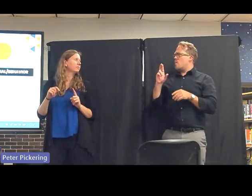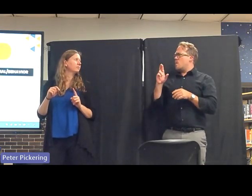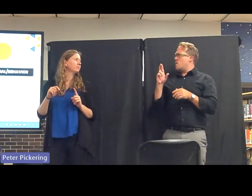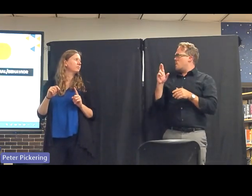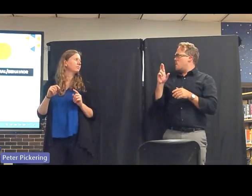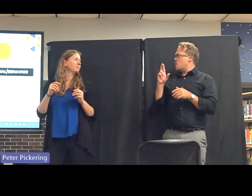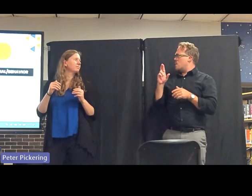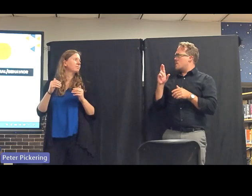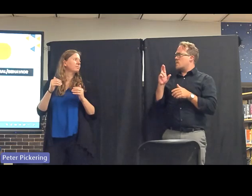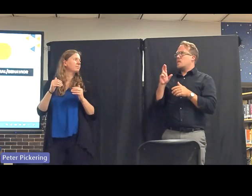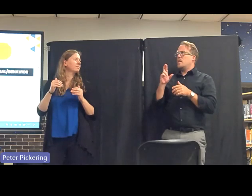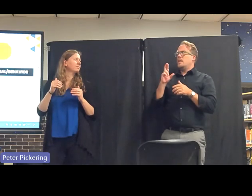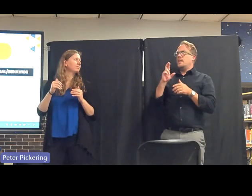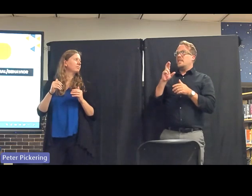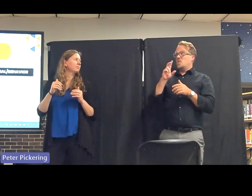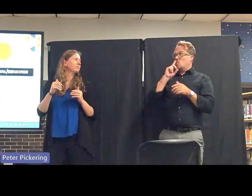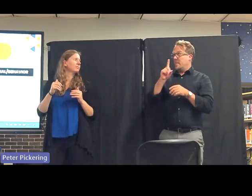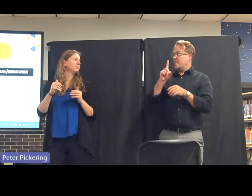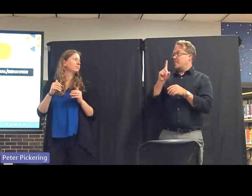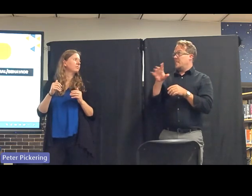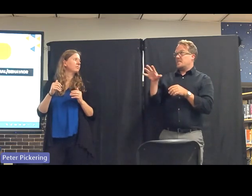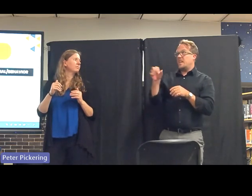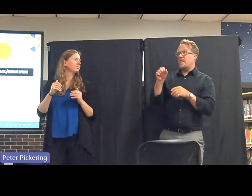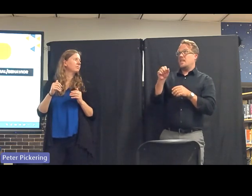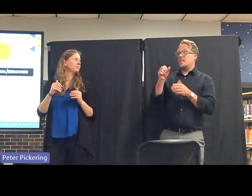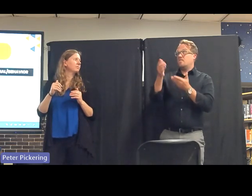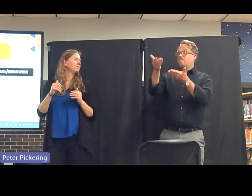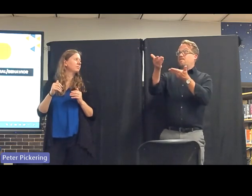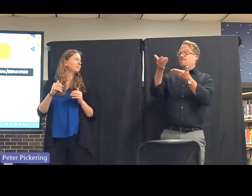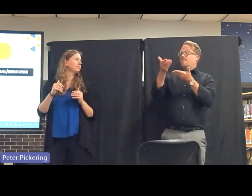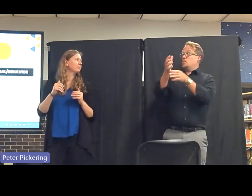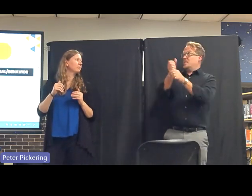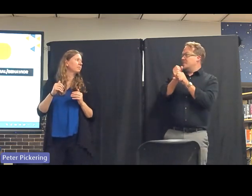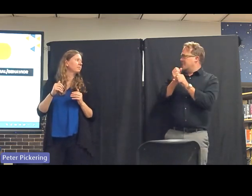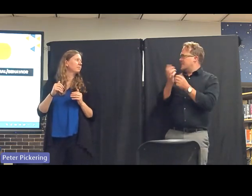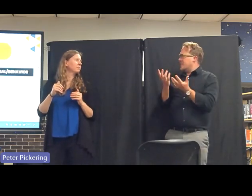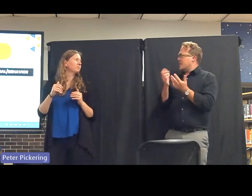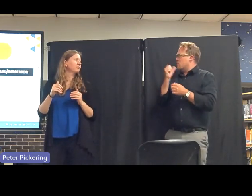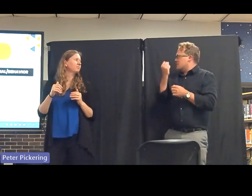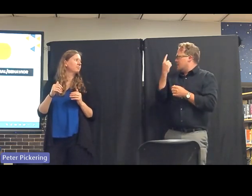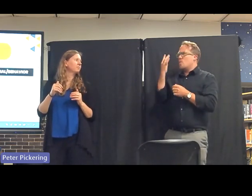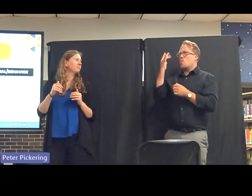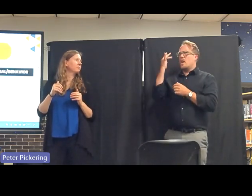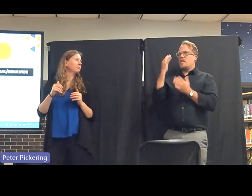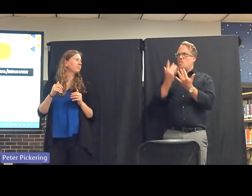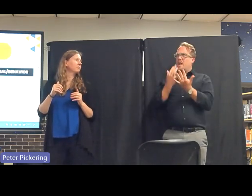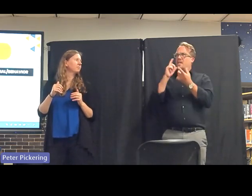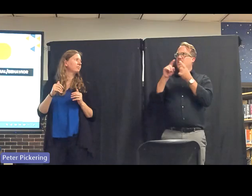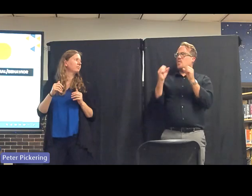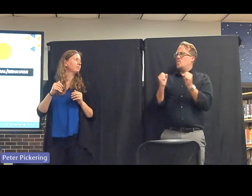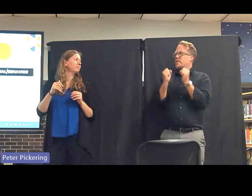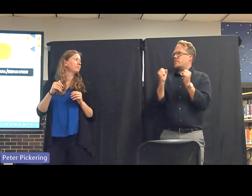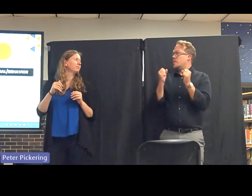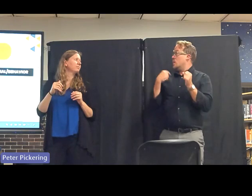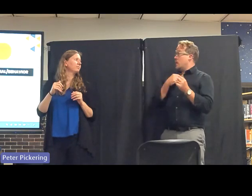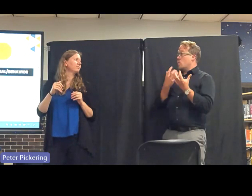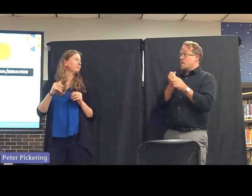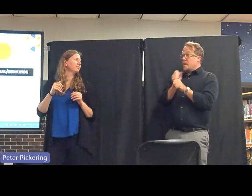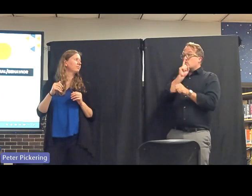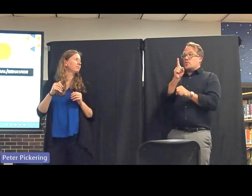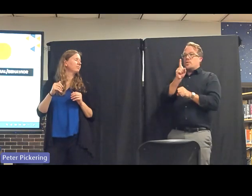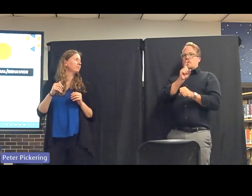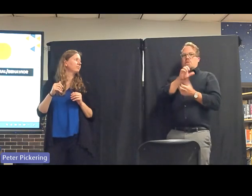a challenge in receiving the curriculum? Or I guess I want to make sure that we're doing everything in our power to